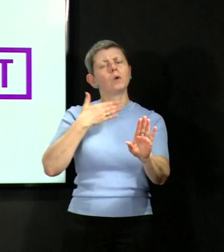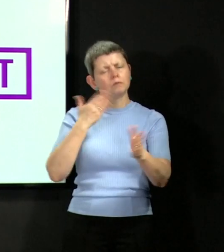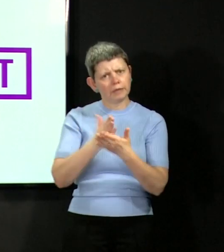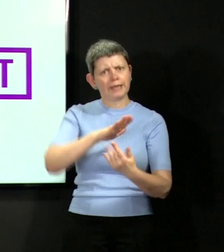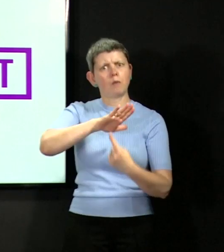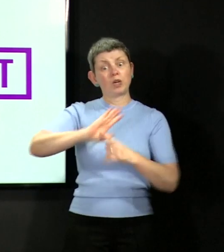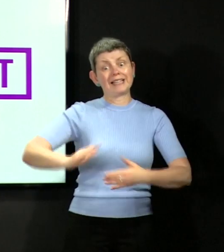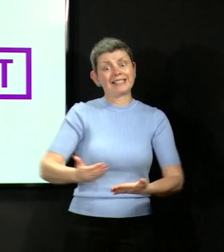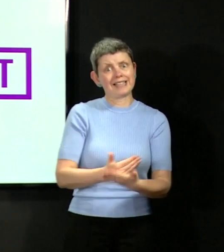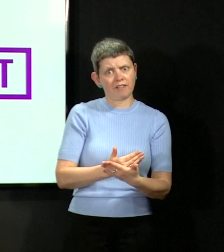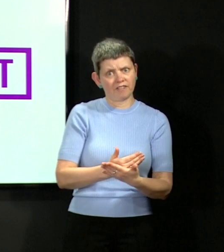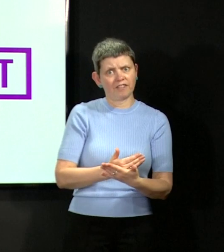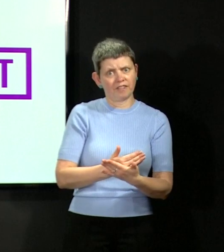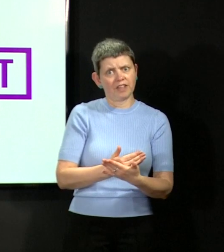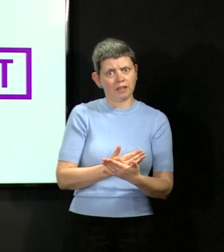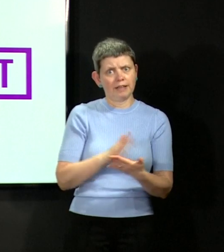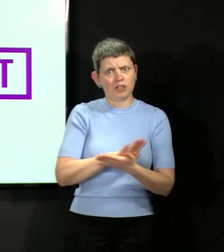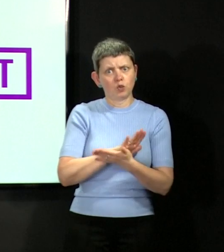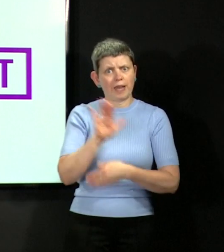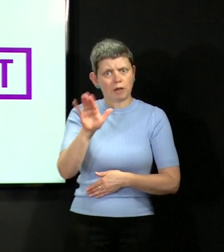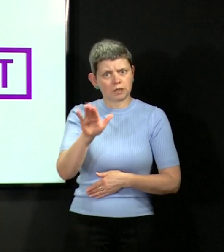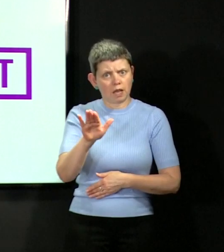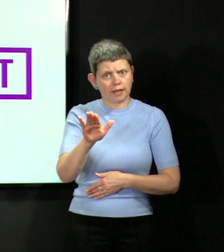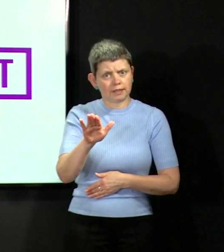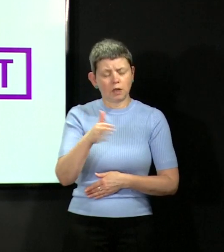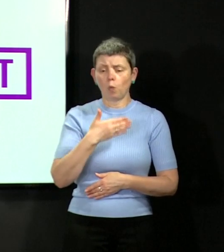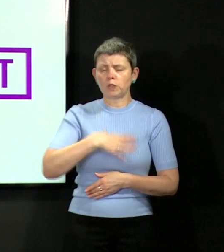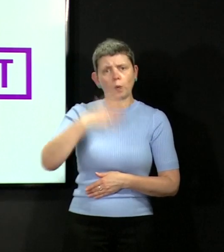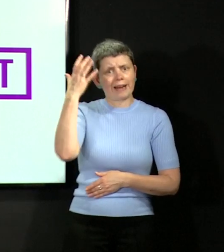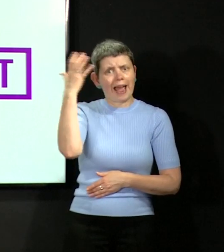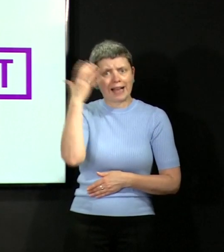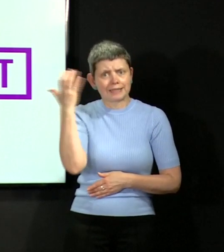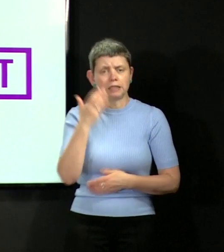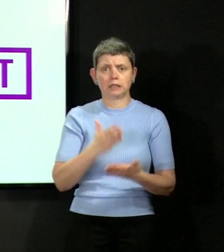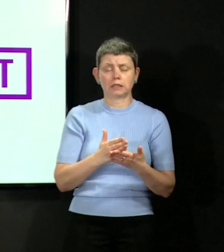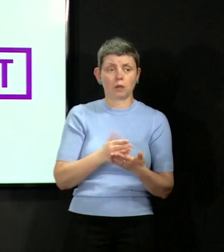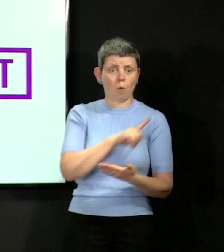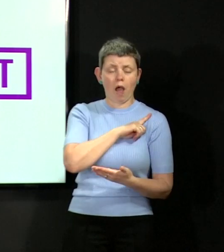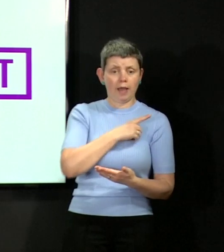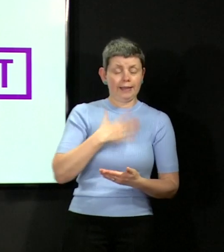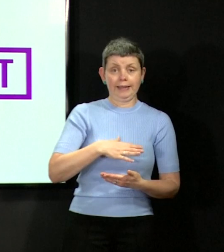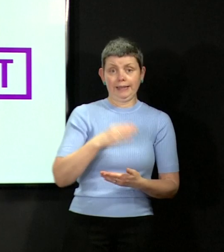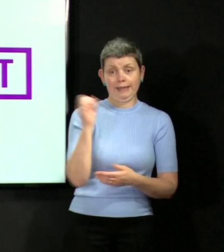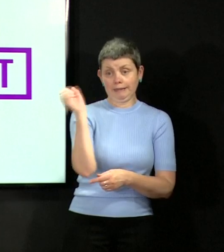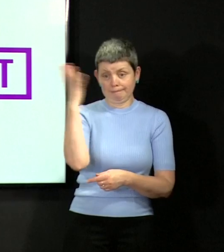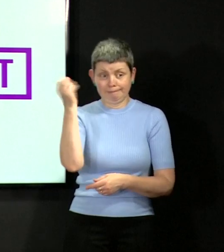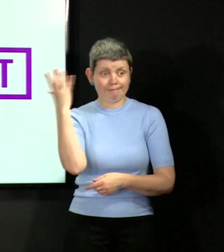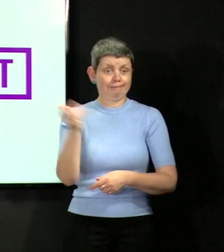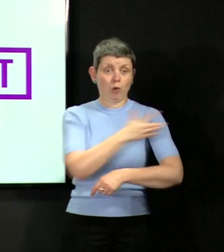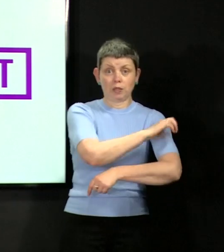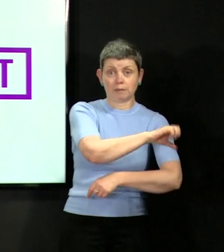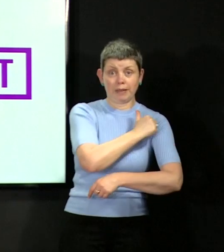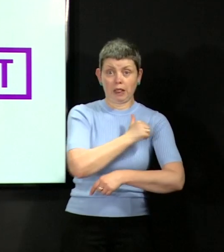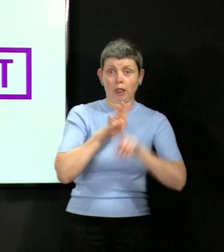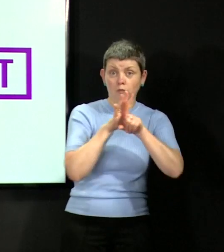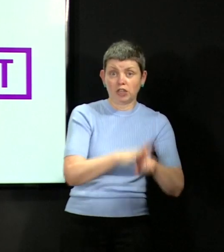enjoy our environment, but we don't want inadvertently to put pressure on our emergency and voluntary services. The